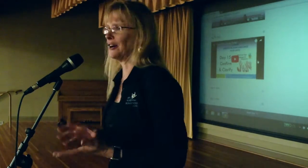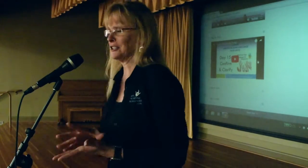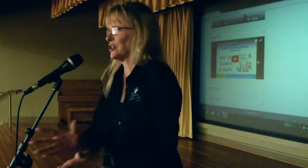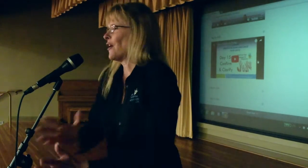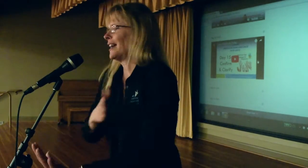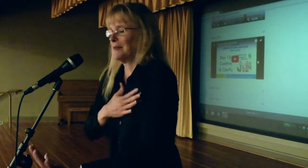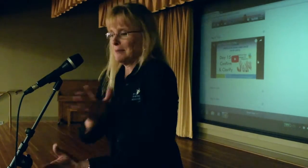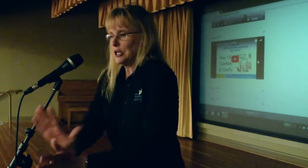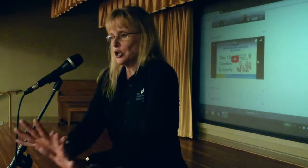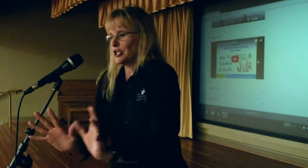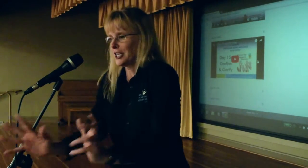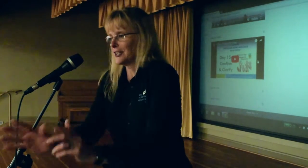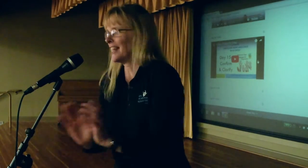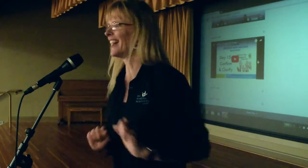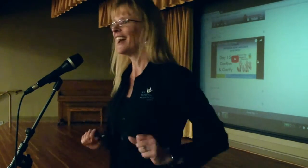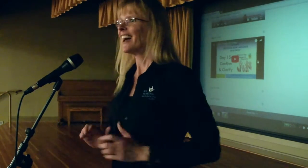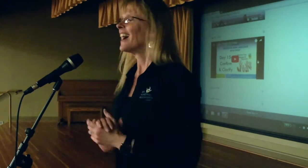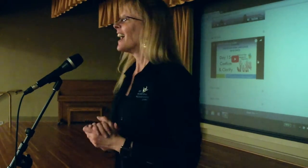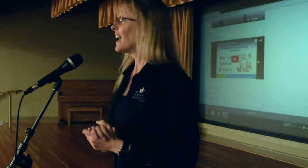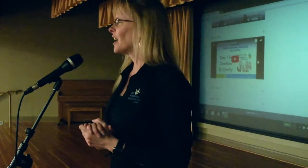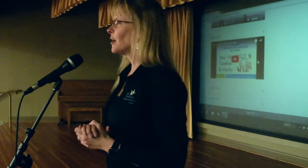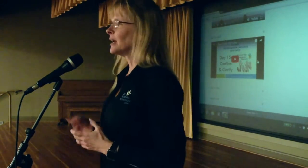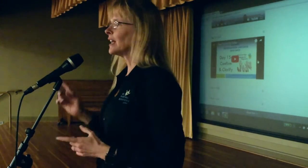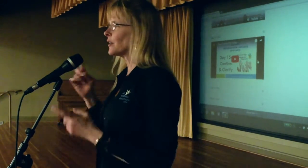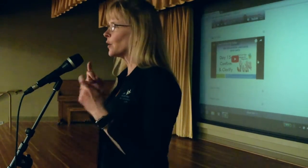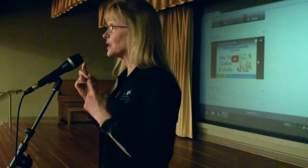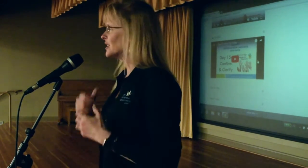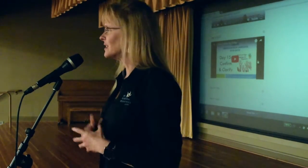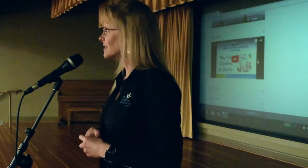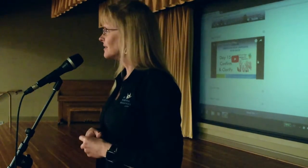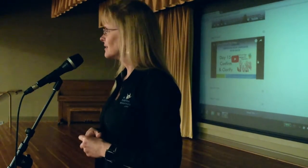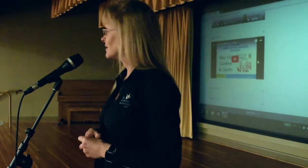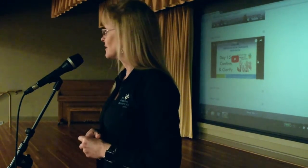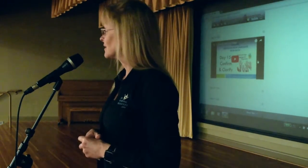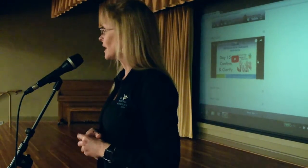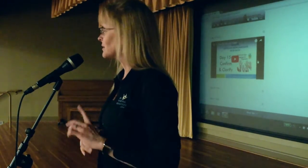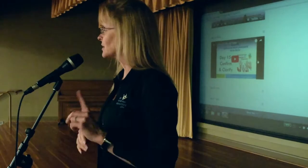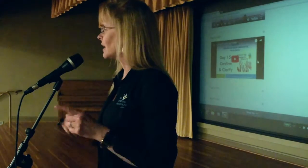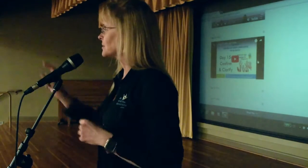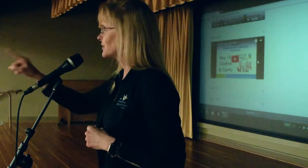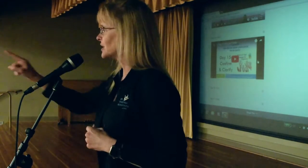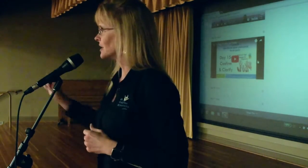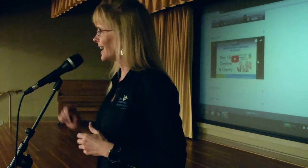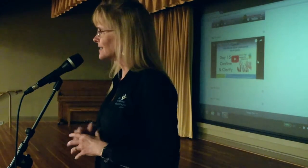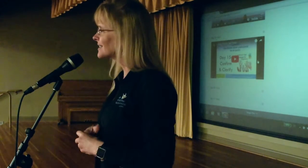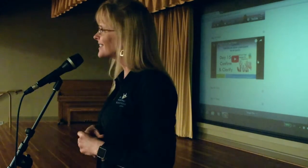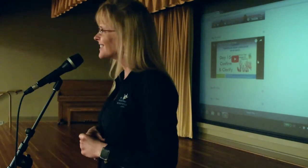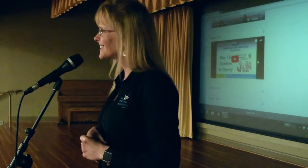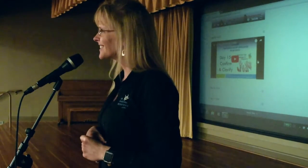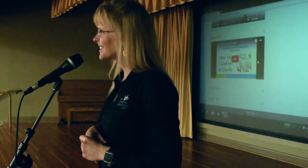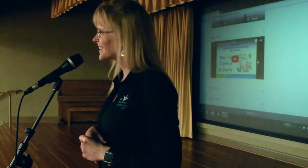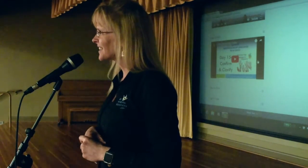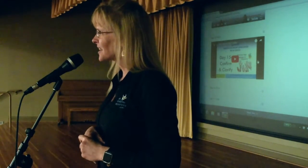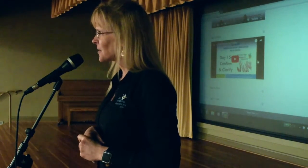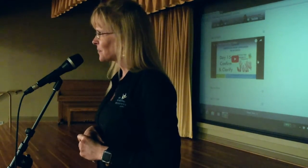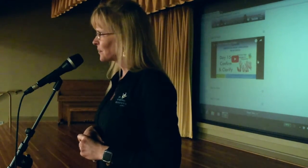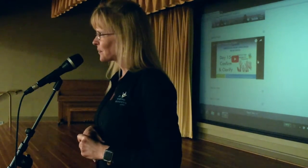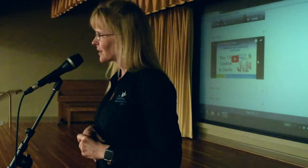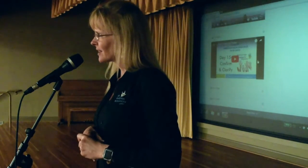Yeah, sorry, I didn't mean to hurt your kid. Any other questions? That was a good observation, yes. For like 2 of us and 2